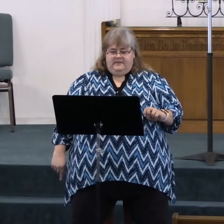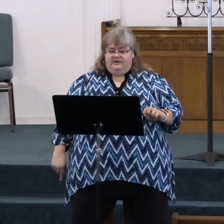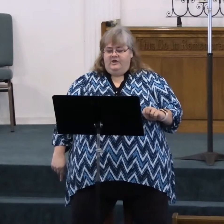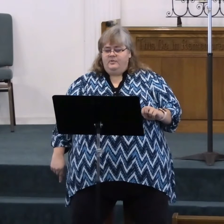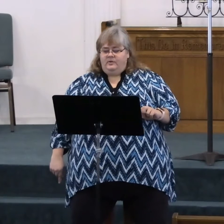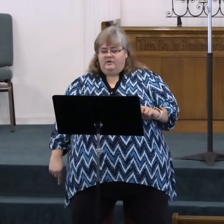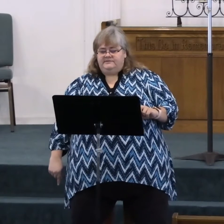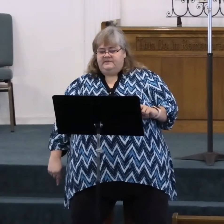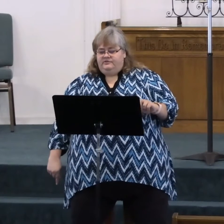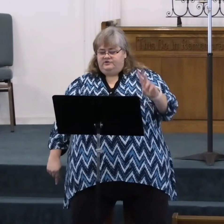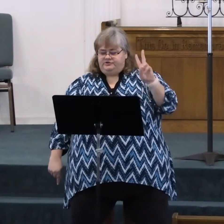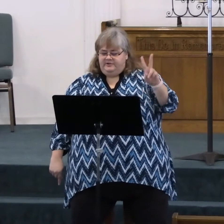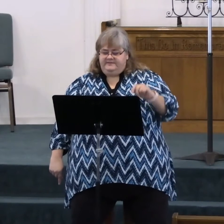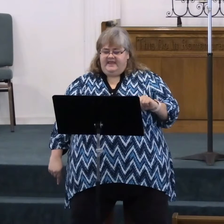In other words, there's two things.